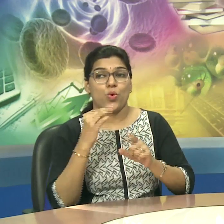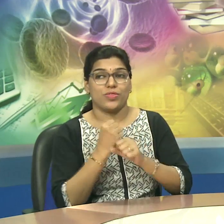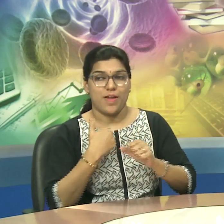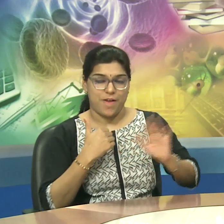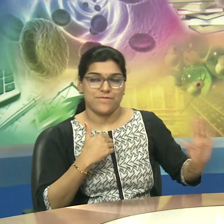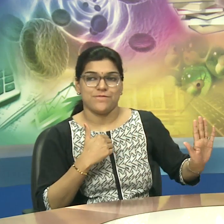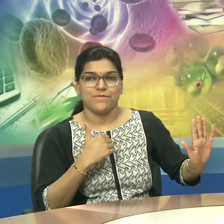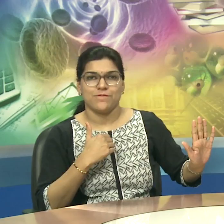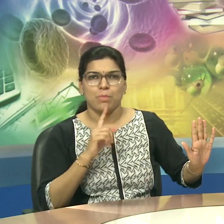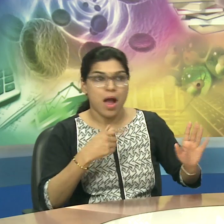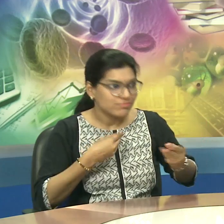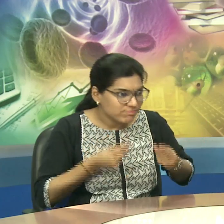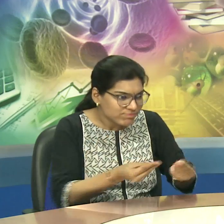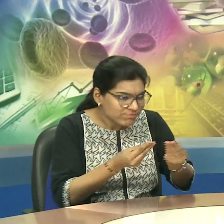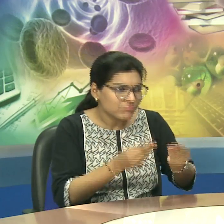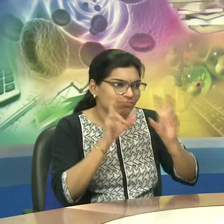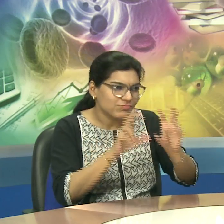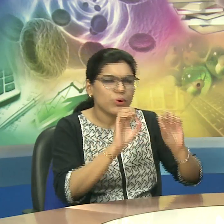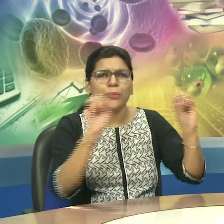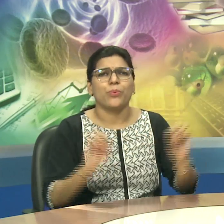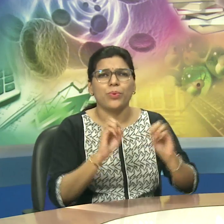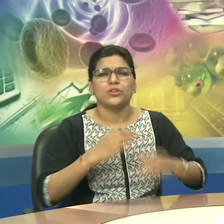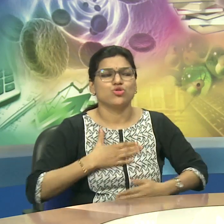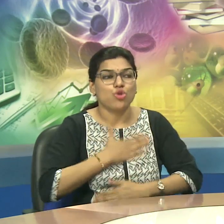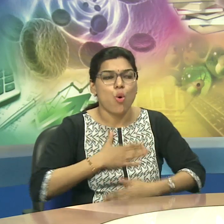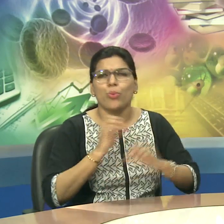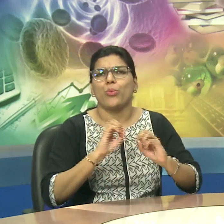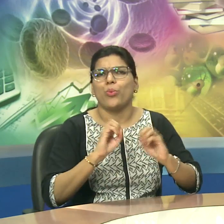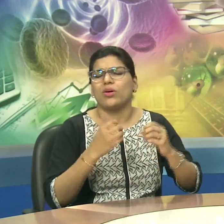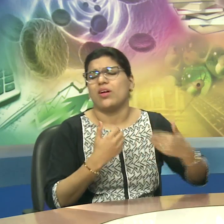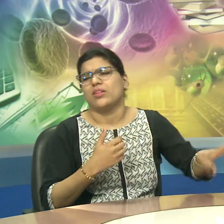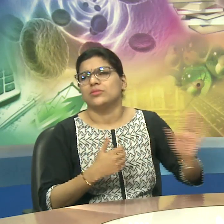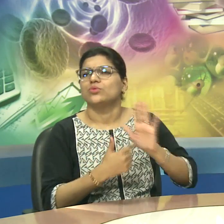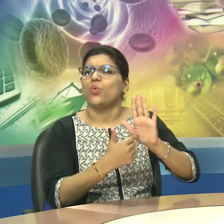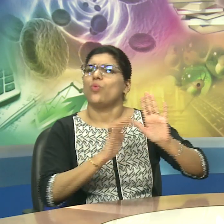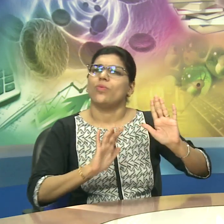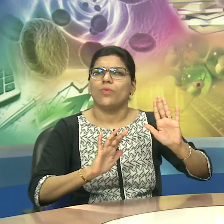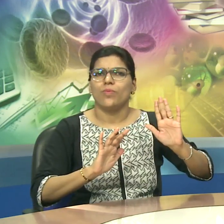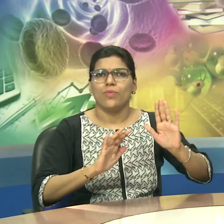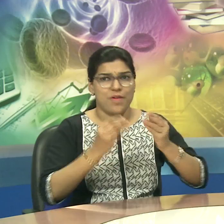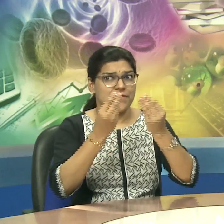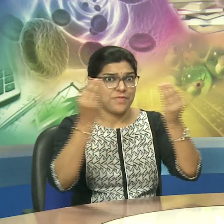Like you need attention from your friends saying that I have a pet,